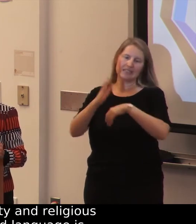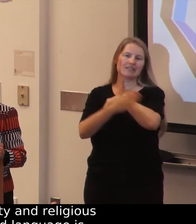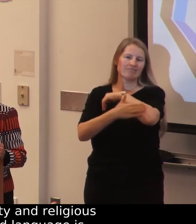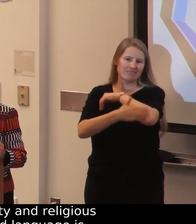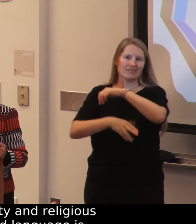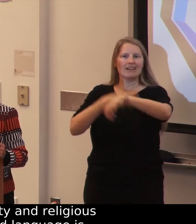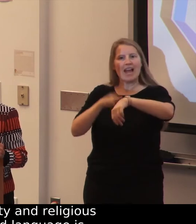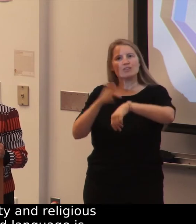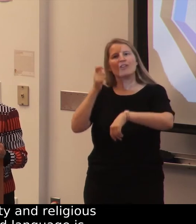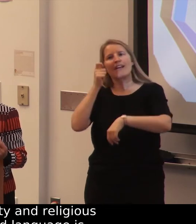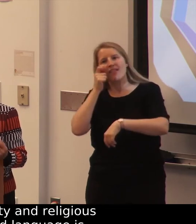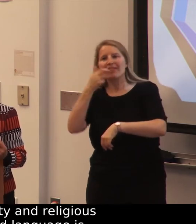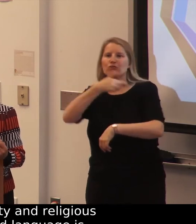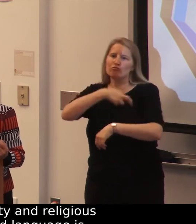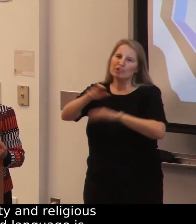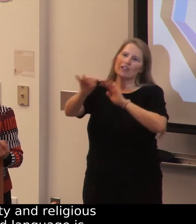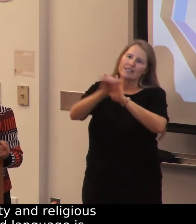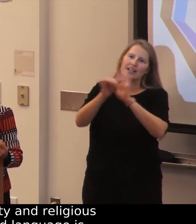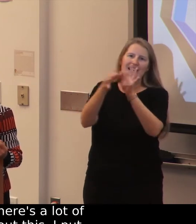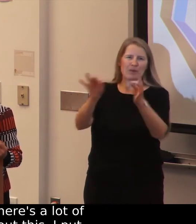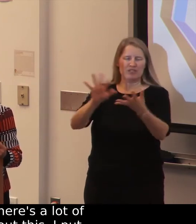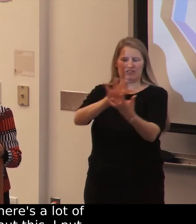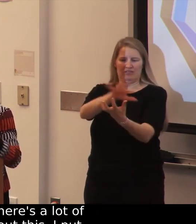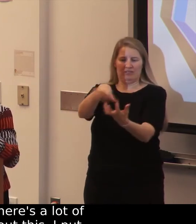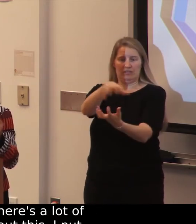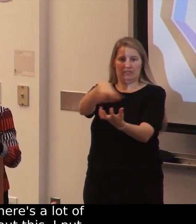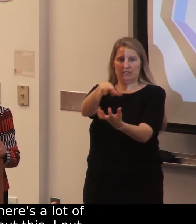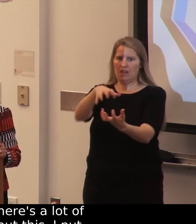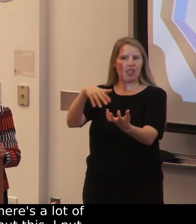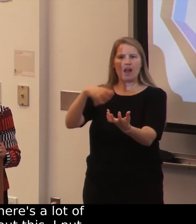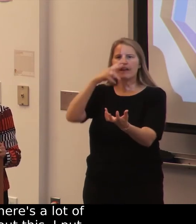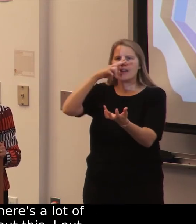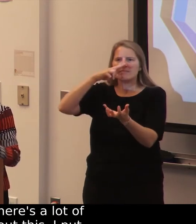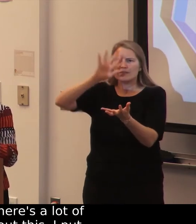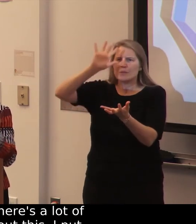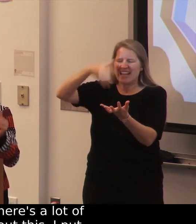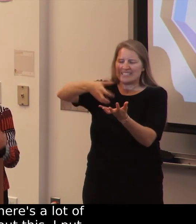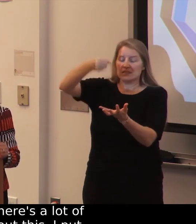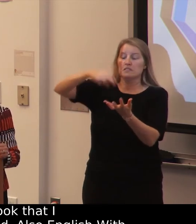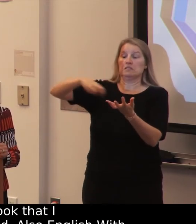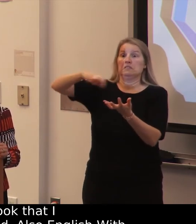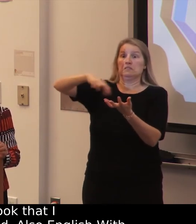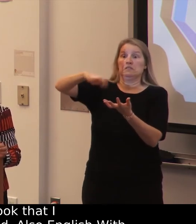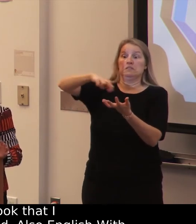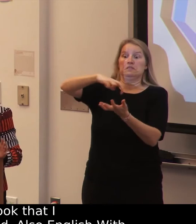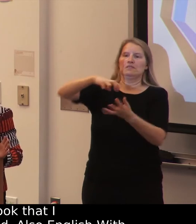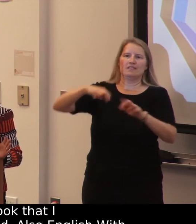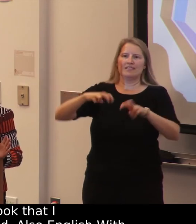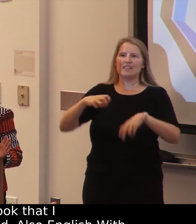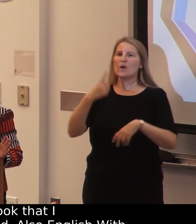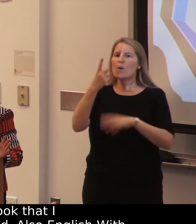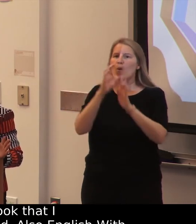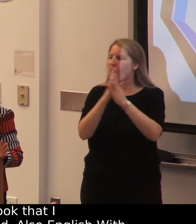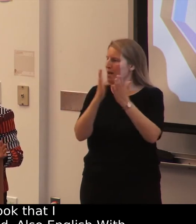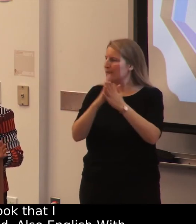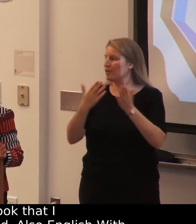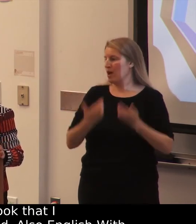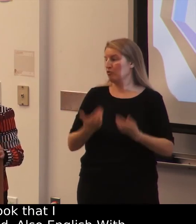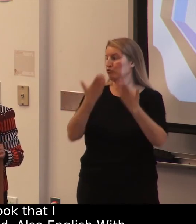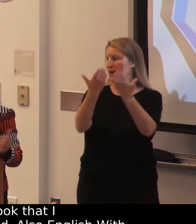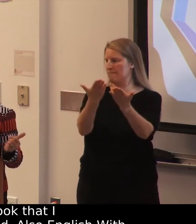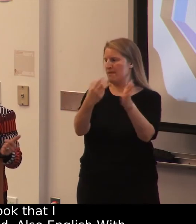ethnic identity and religious identity and language is often taken for granted. There's a lot of writing about this. I put up the book cover of one book that I highly